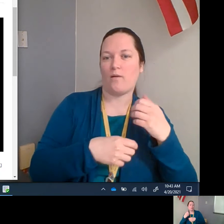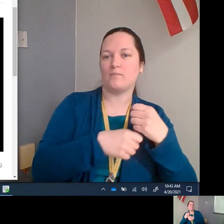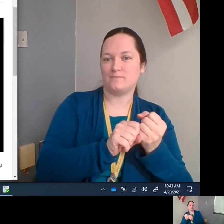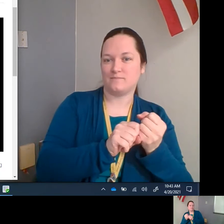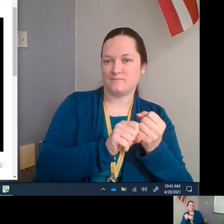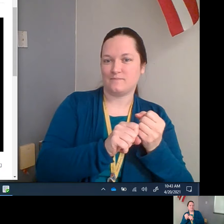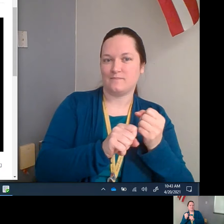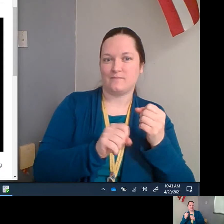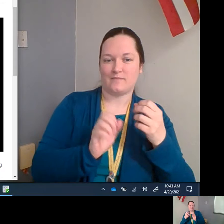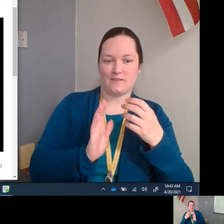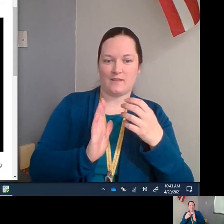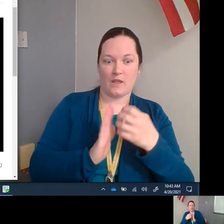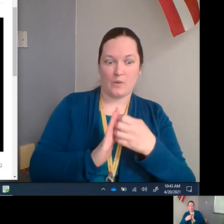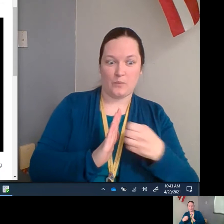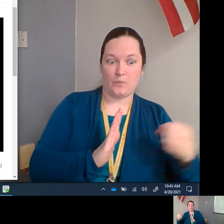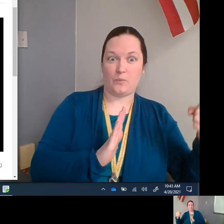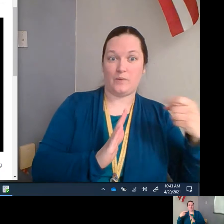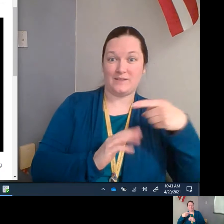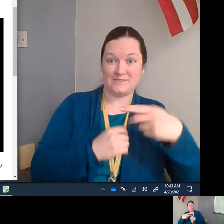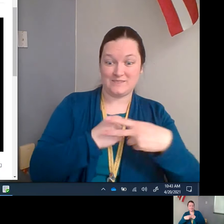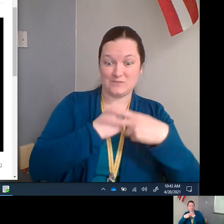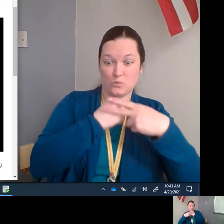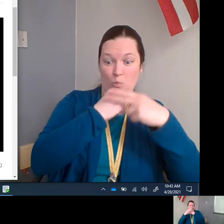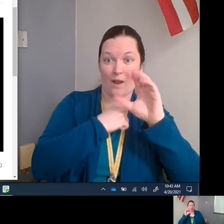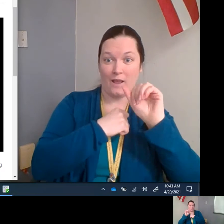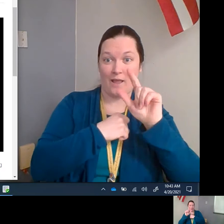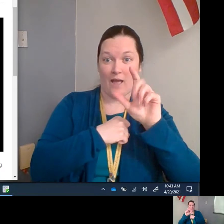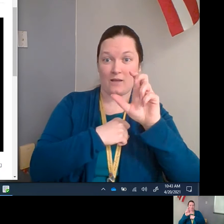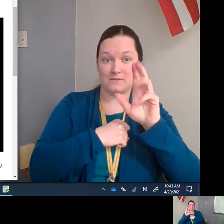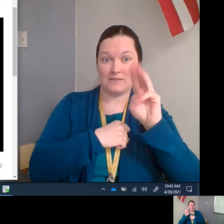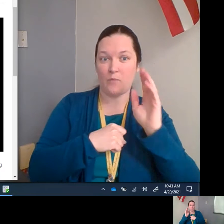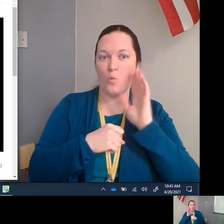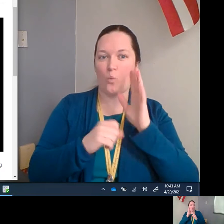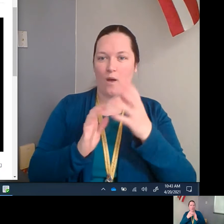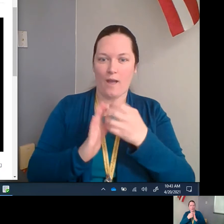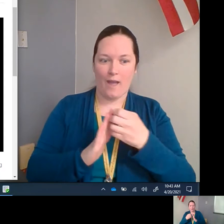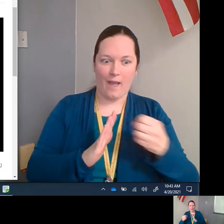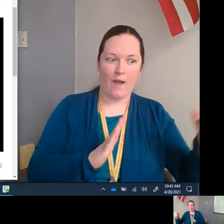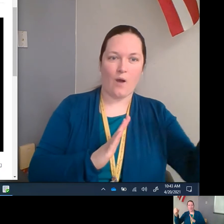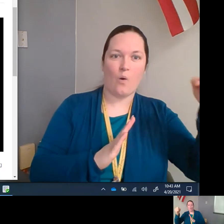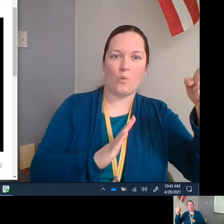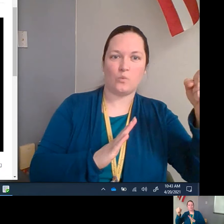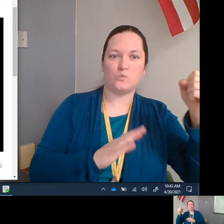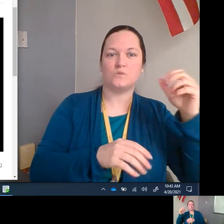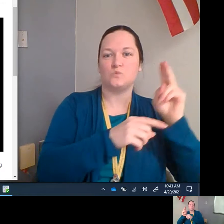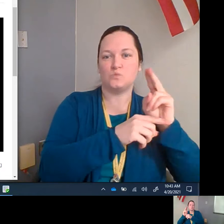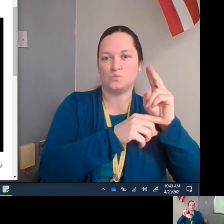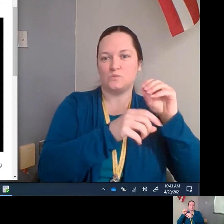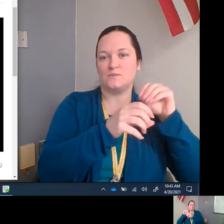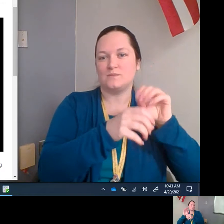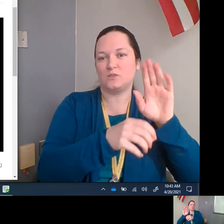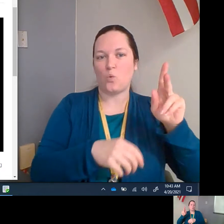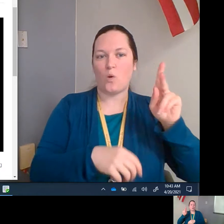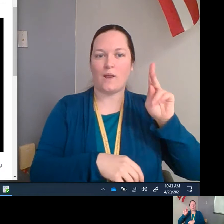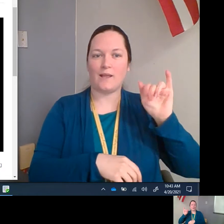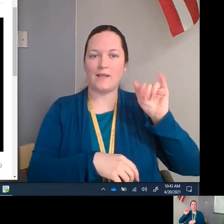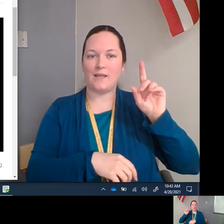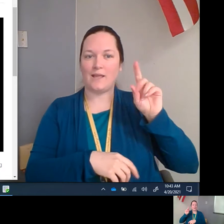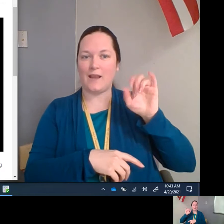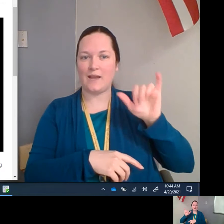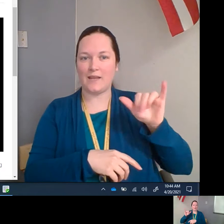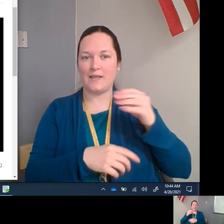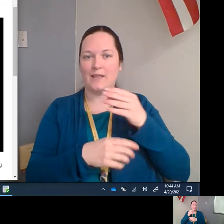in the bone? The bone, since it's storing all this calcium, it can now release that into the blood. We'll hold on to it in the kidney and we'll also get it in the